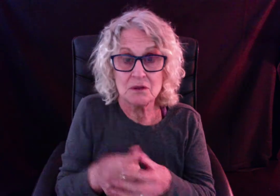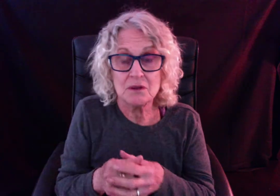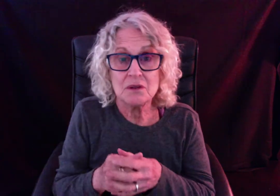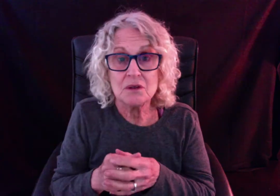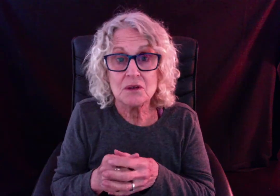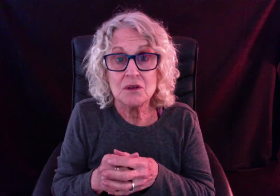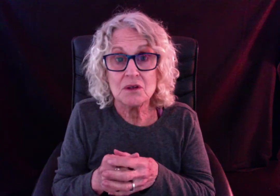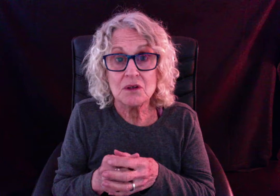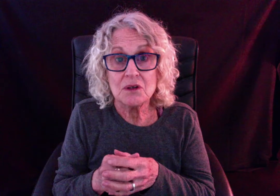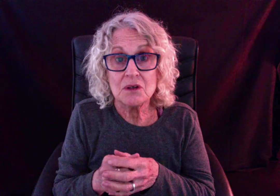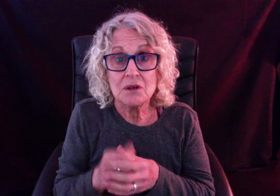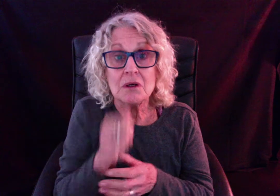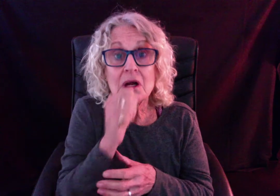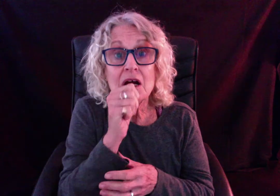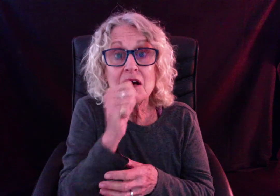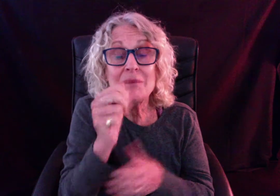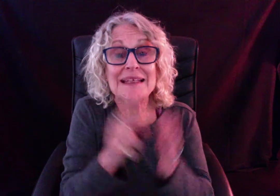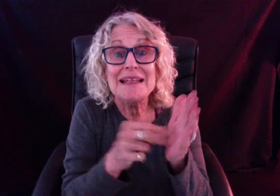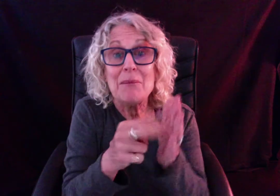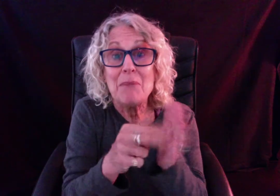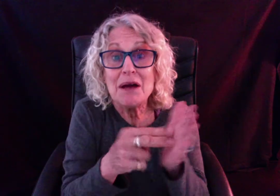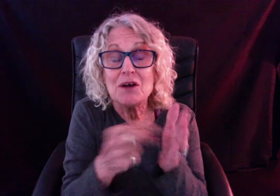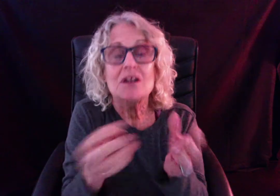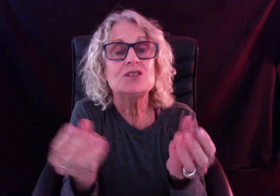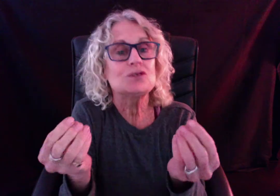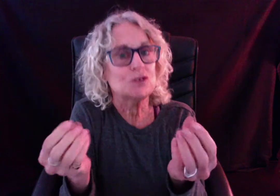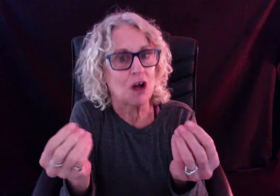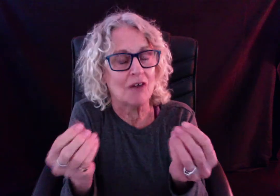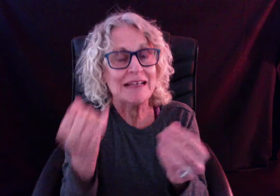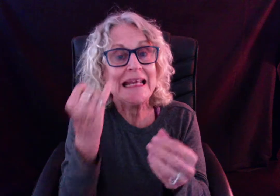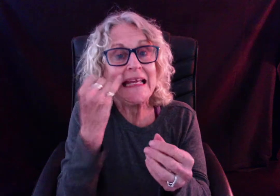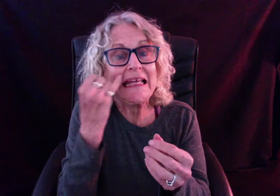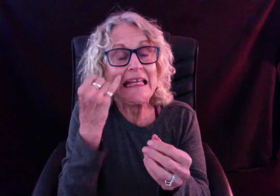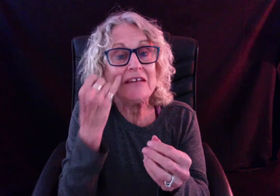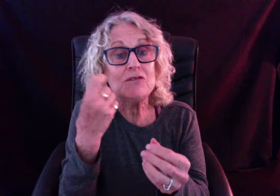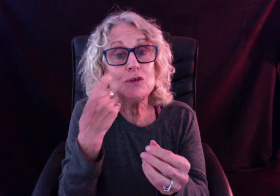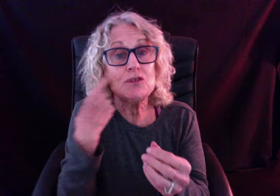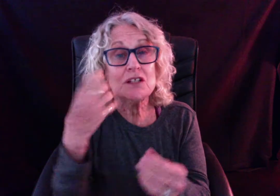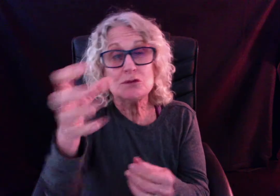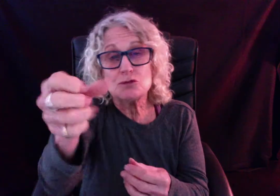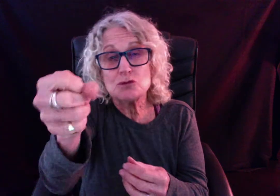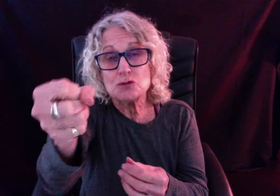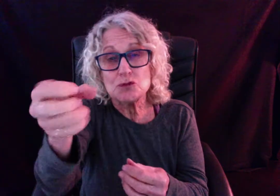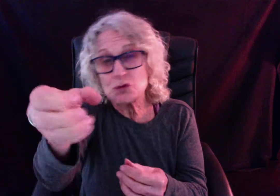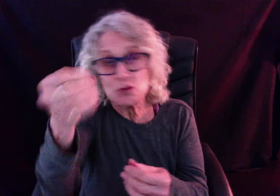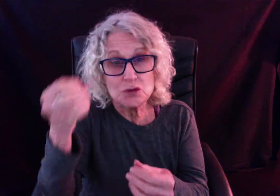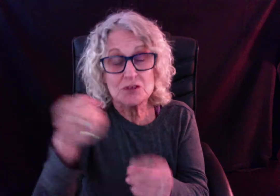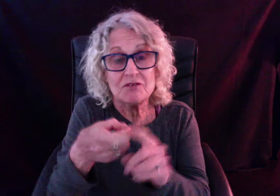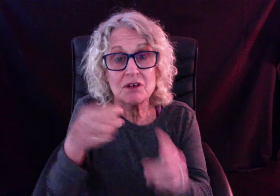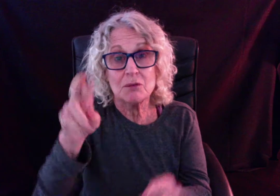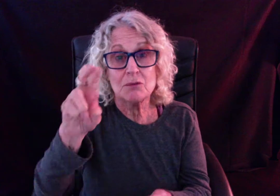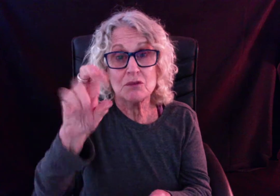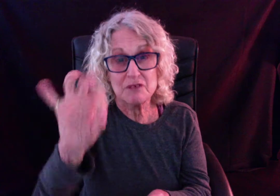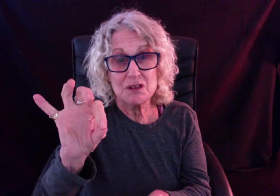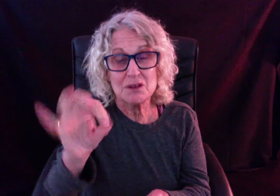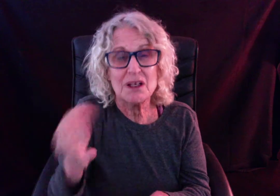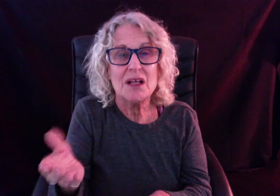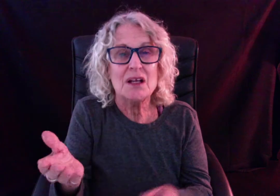of peanut butter, soft. If you just took it out of the refrigerator, you probably want to let it sit